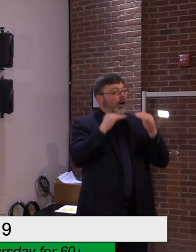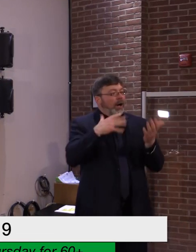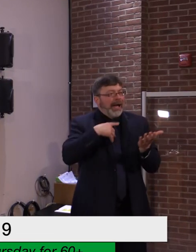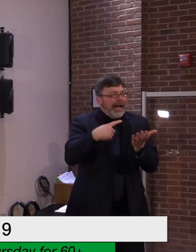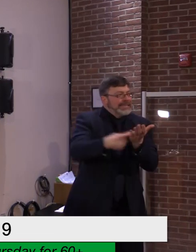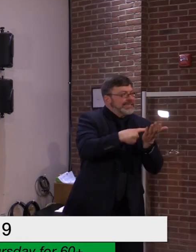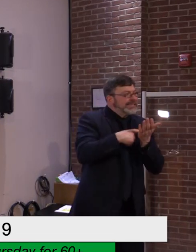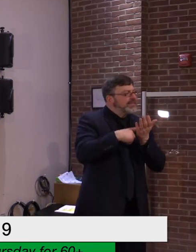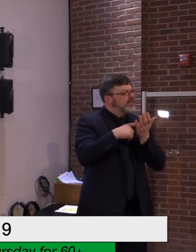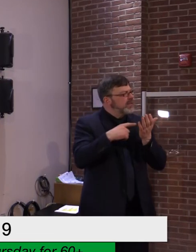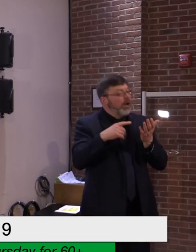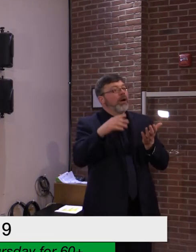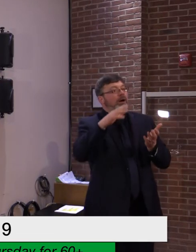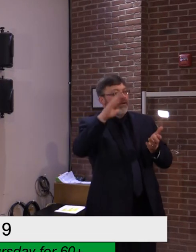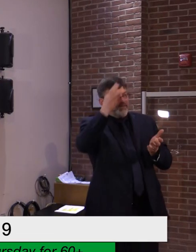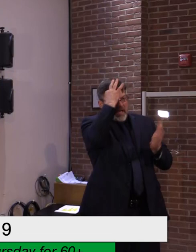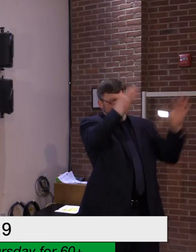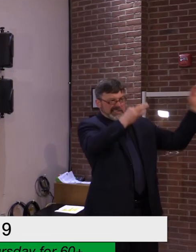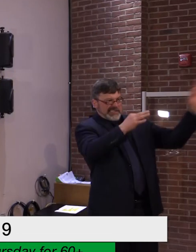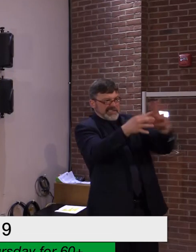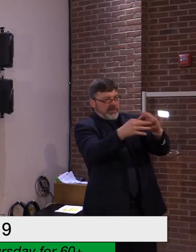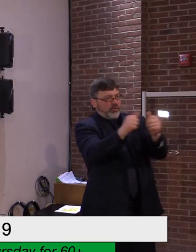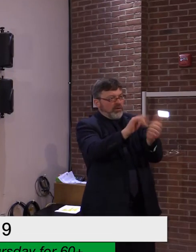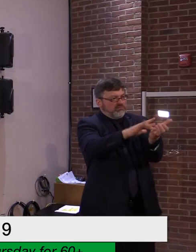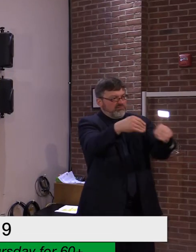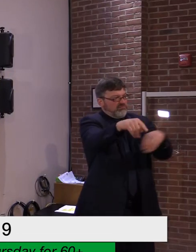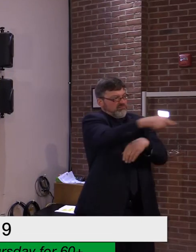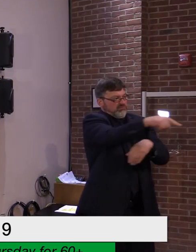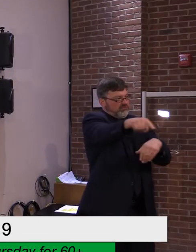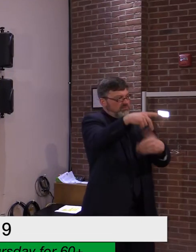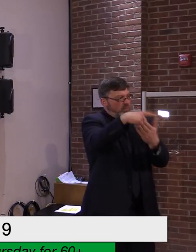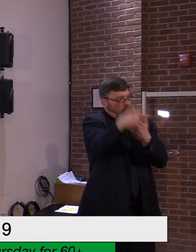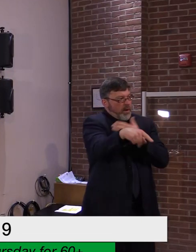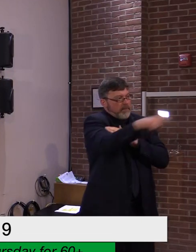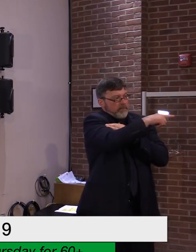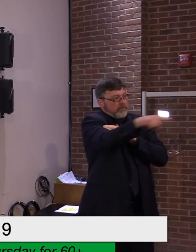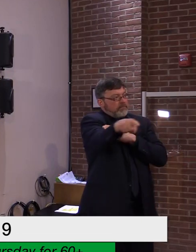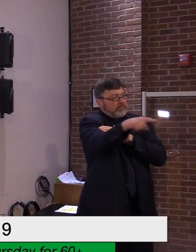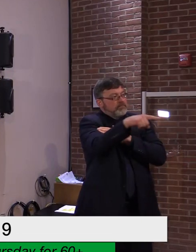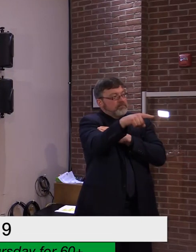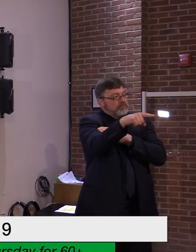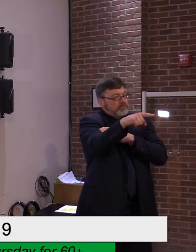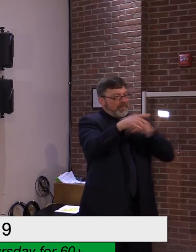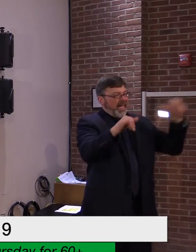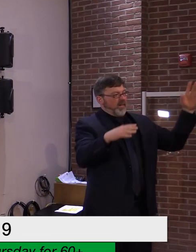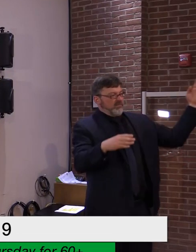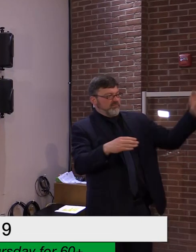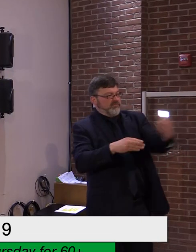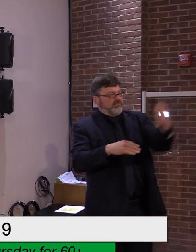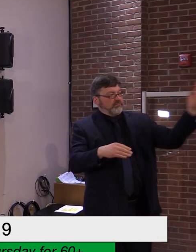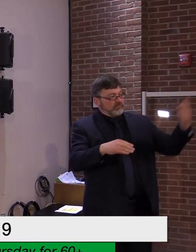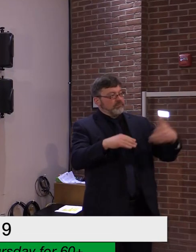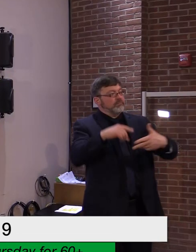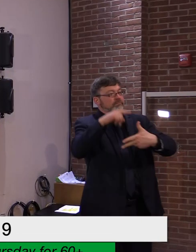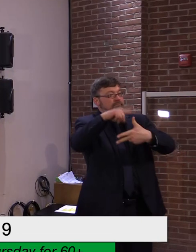a one-time increase of about a million doses of the Pfizer Moderna,